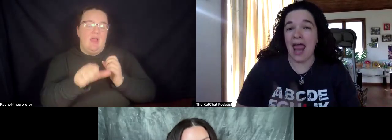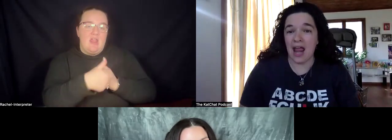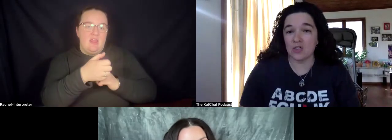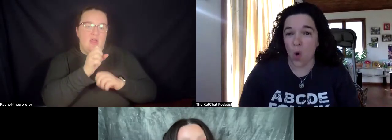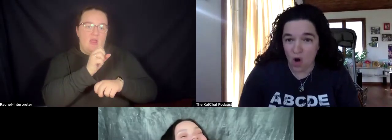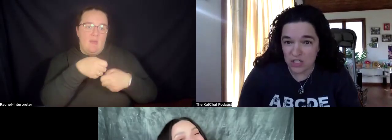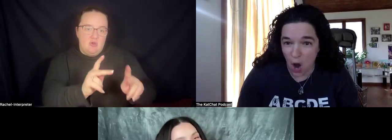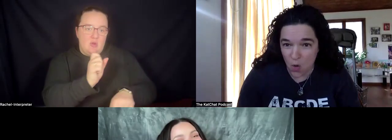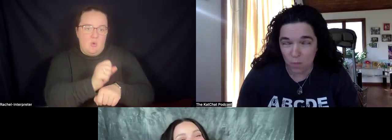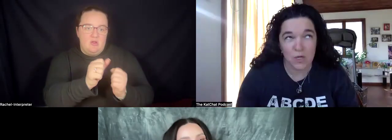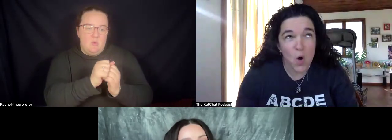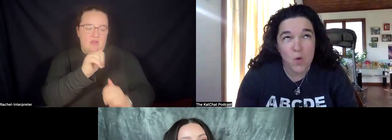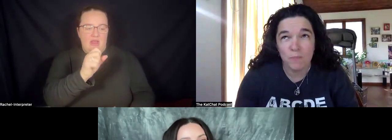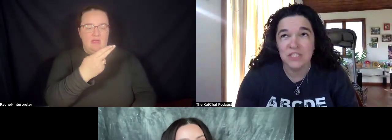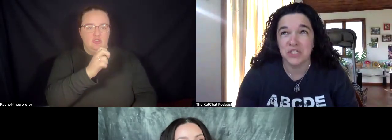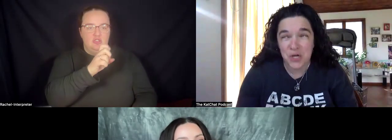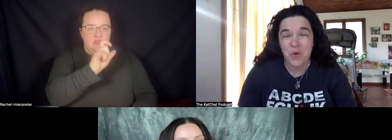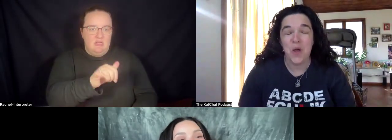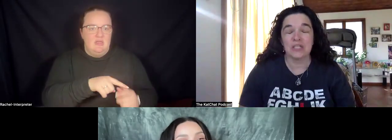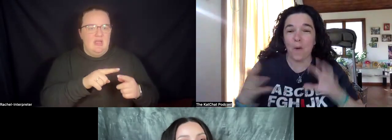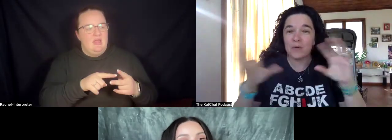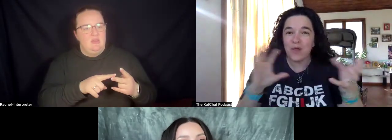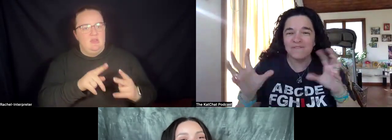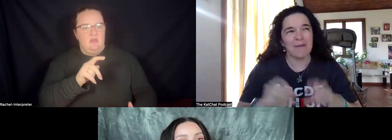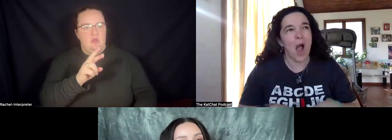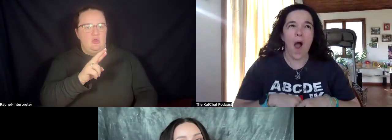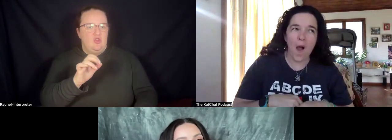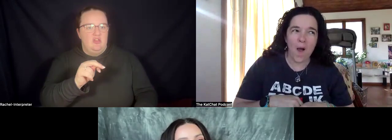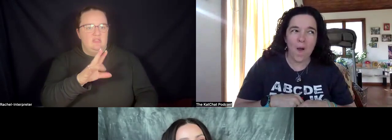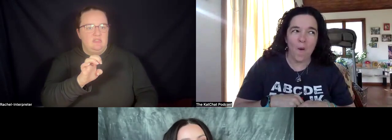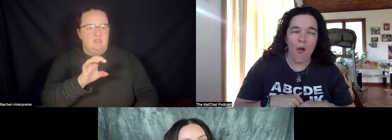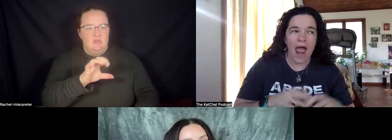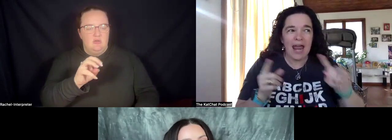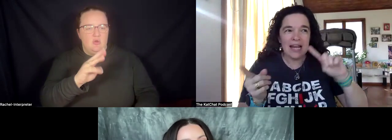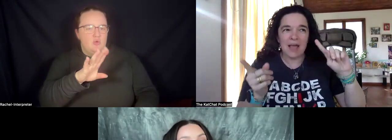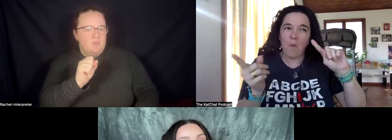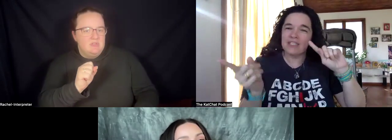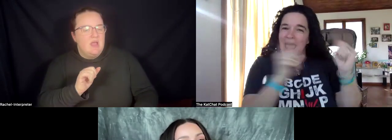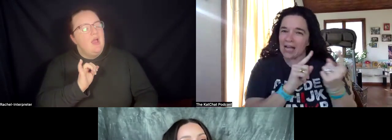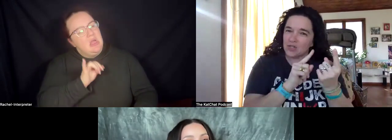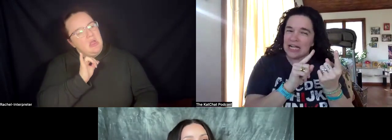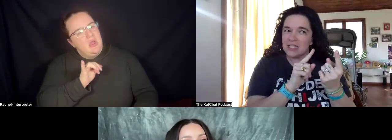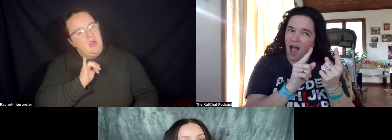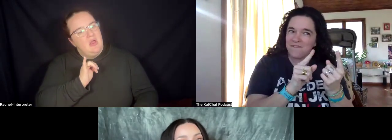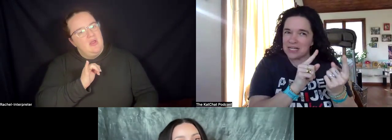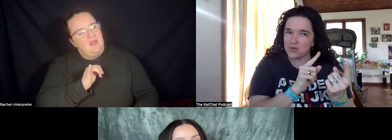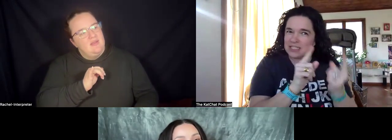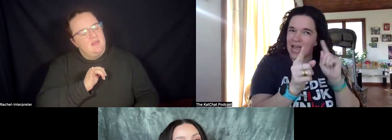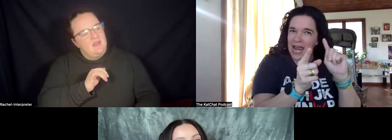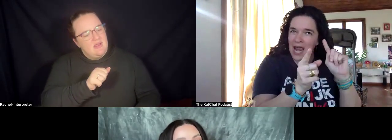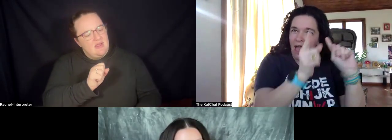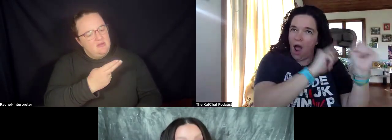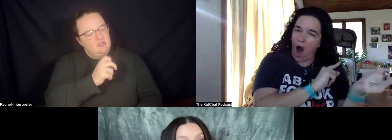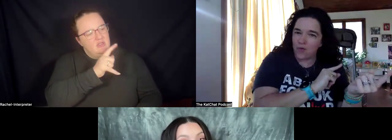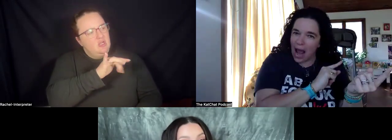Ashley and Mhm. Torn Coon too. So we really found that, oh, you with Ashley love